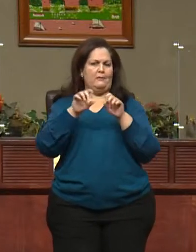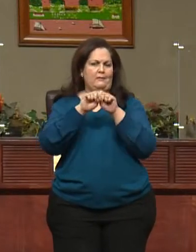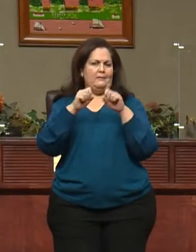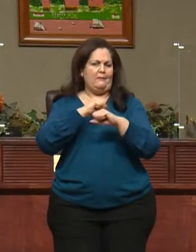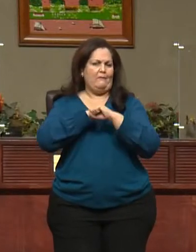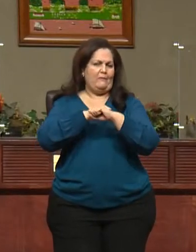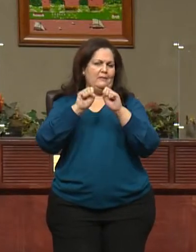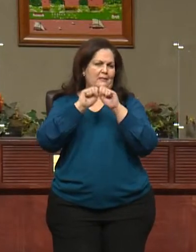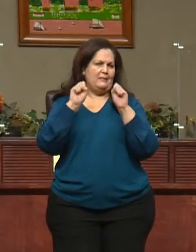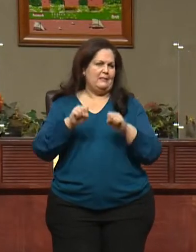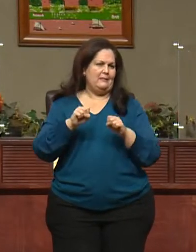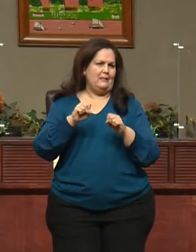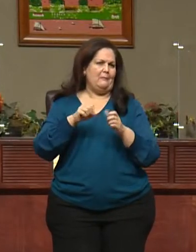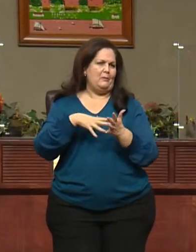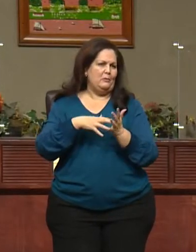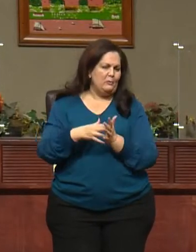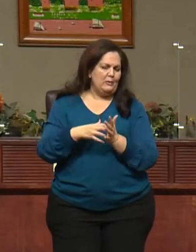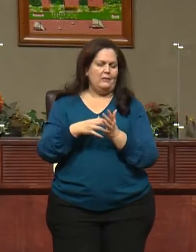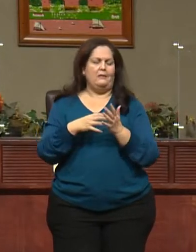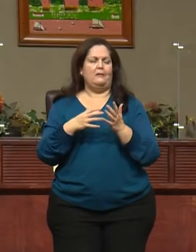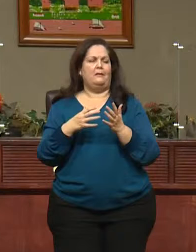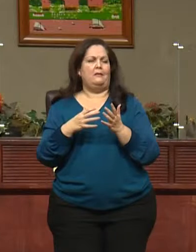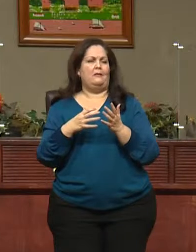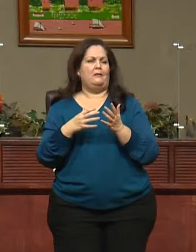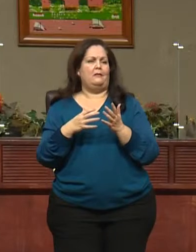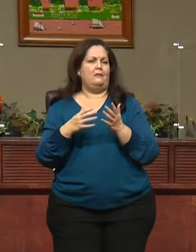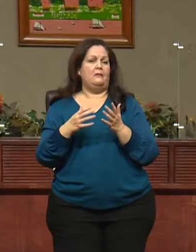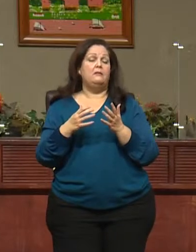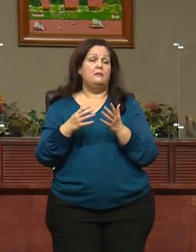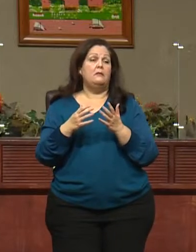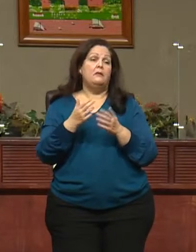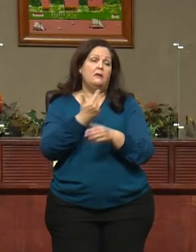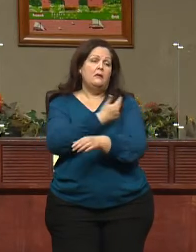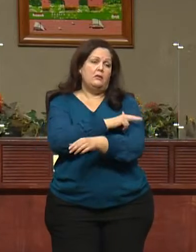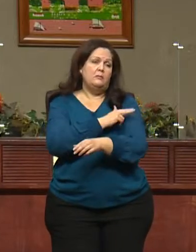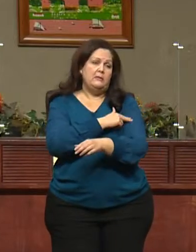what have you. We still do not have, even though the hospitals